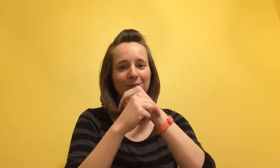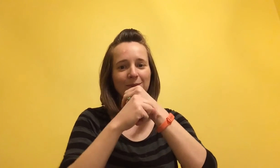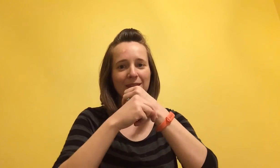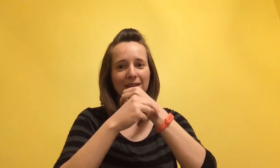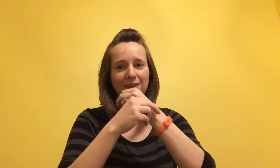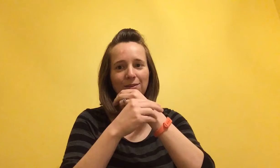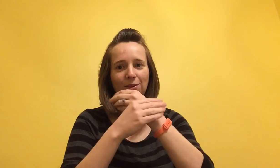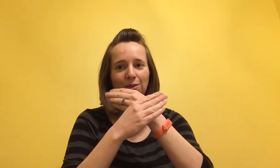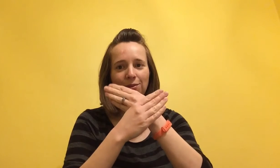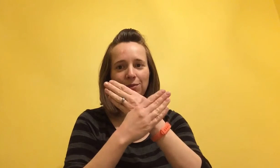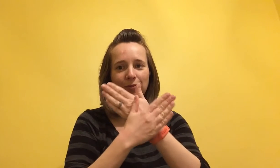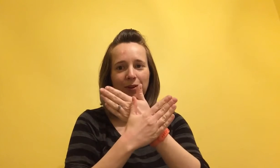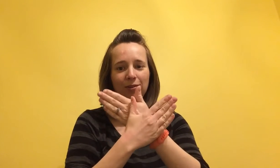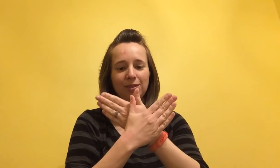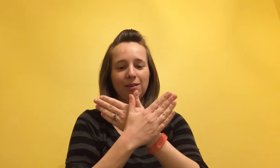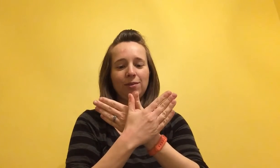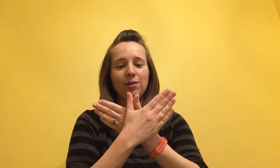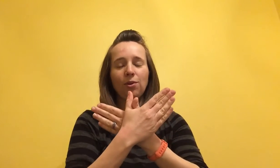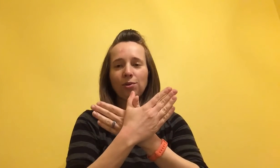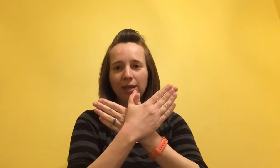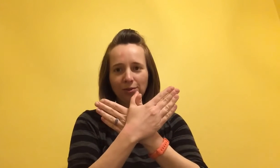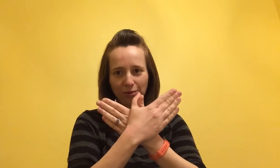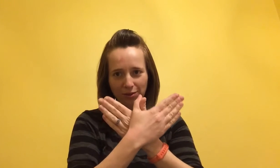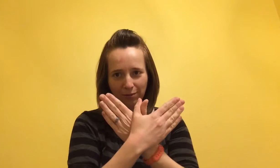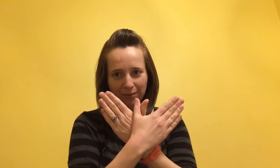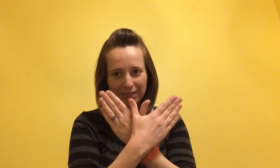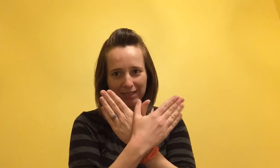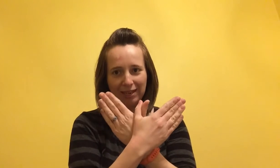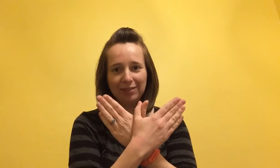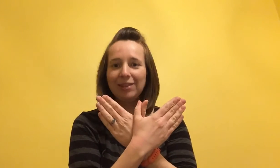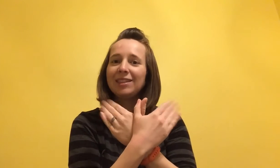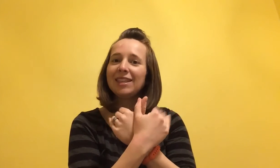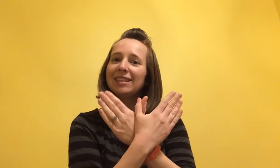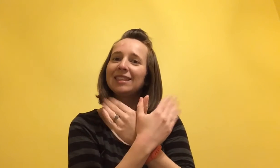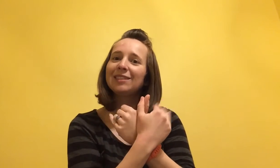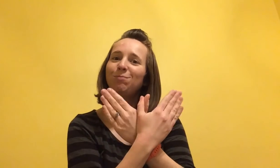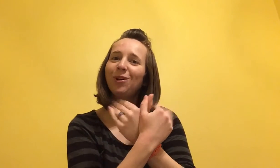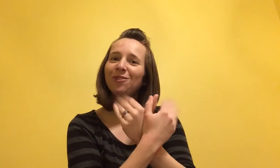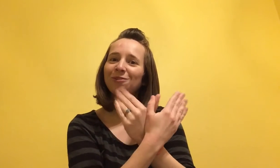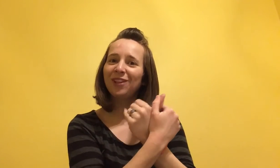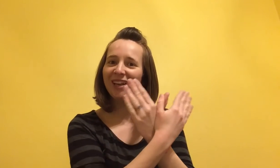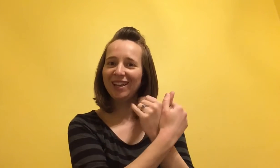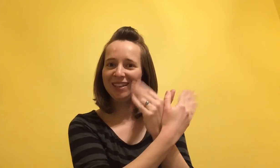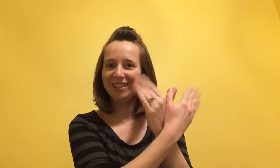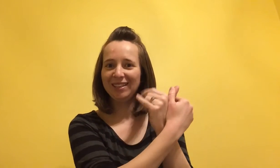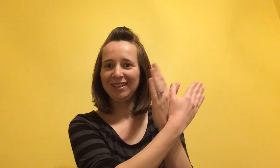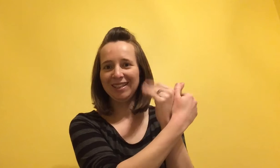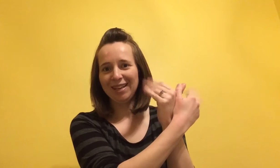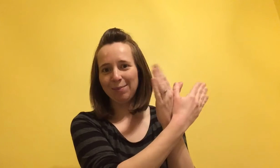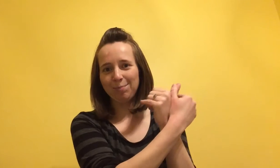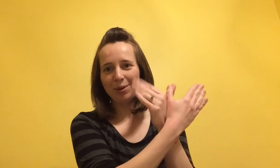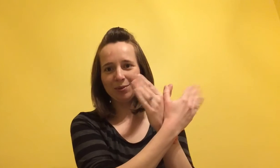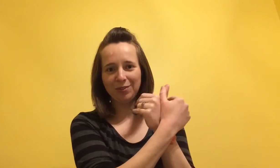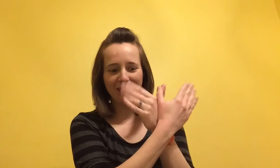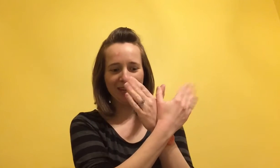be taking all of your fingers out and hooking your thumbs together, and this is butterfly. Butterfly.